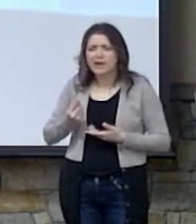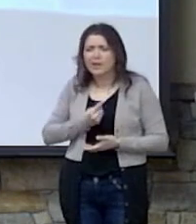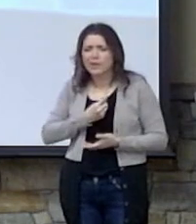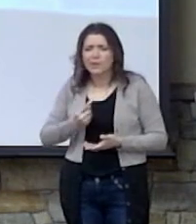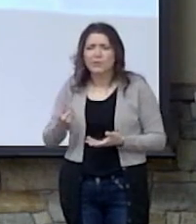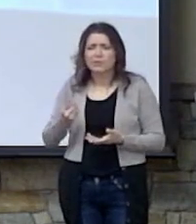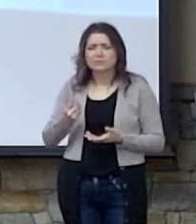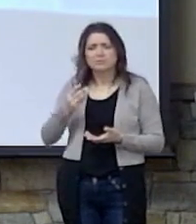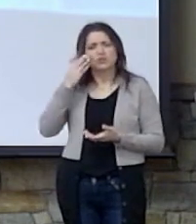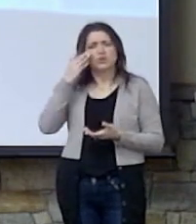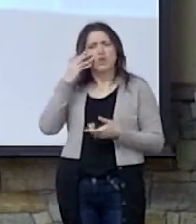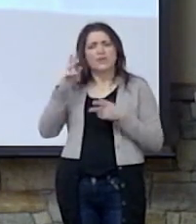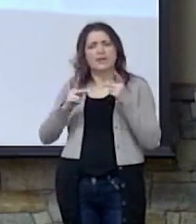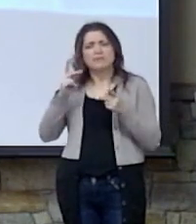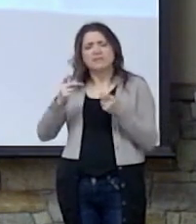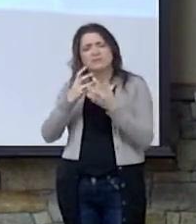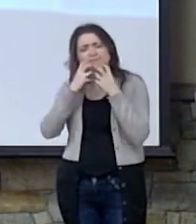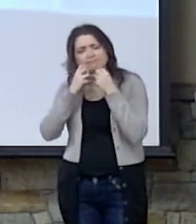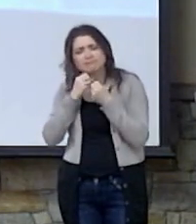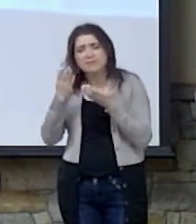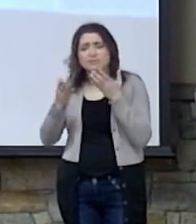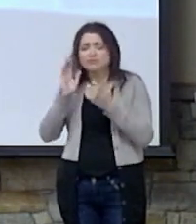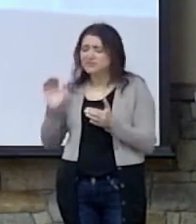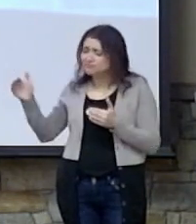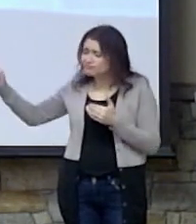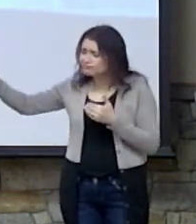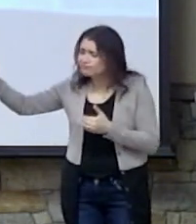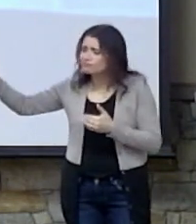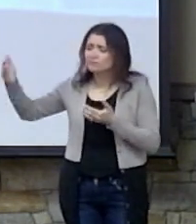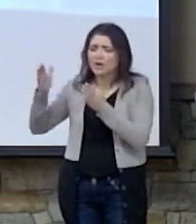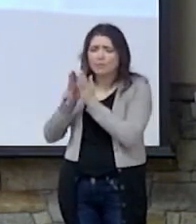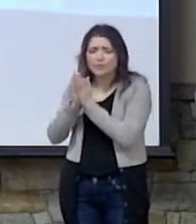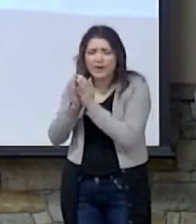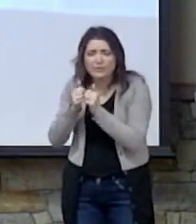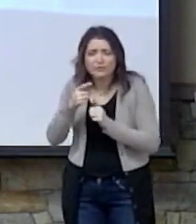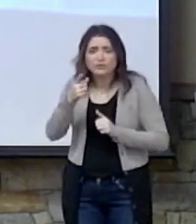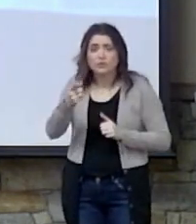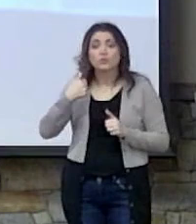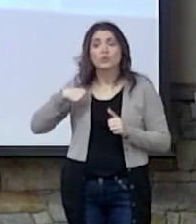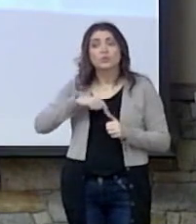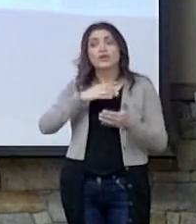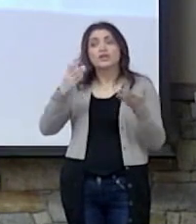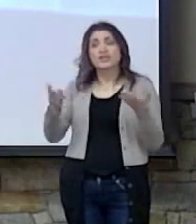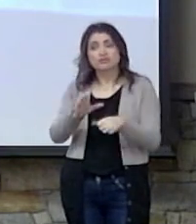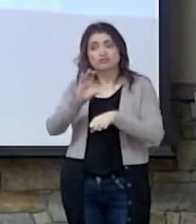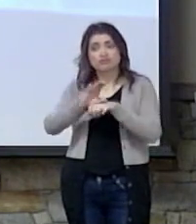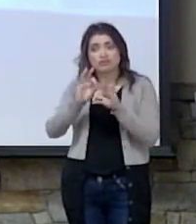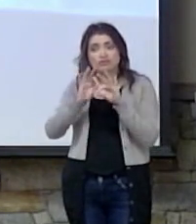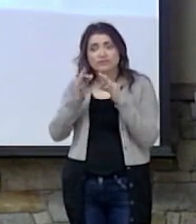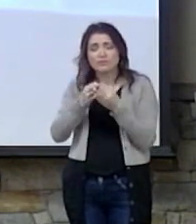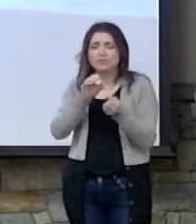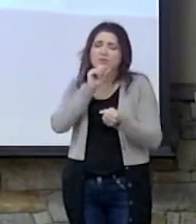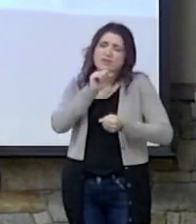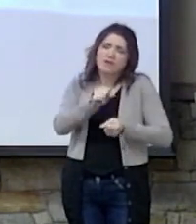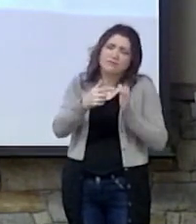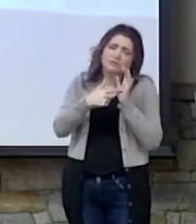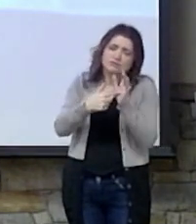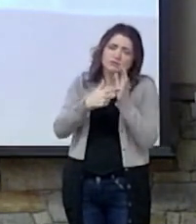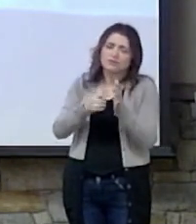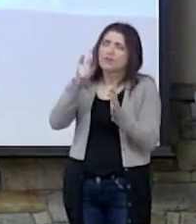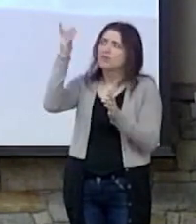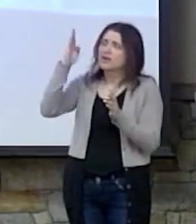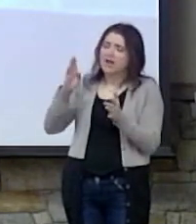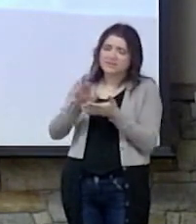you. Maybe you need somebody to pray with you. We're here as a church family, and we would love, if we can, to show God's kindness to anybody that